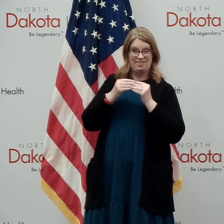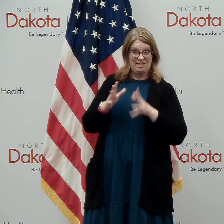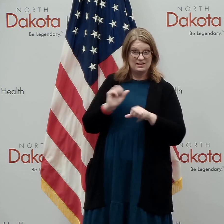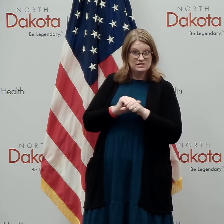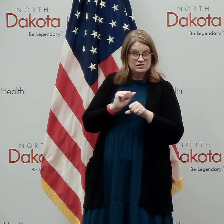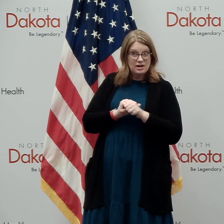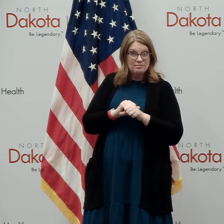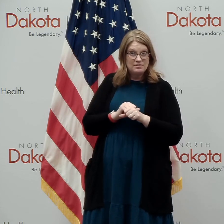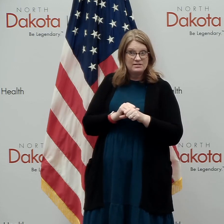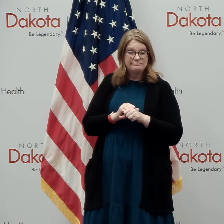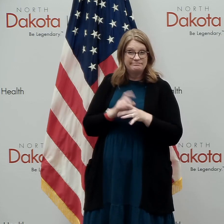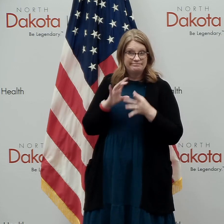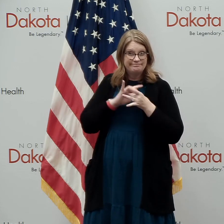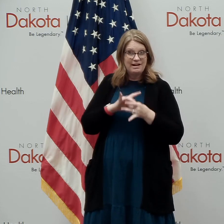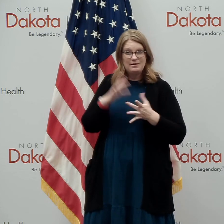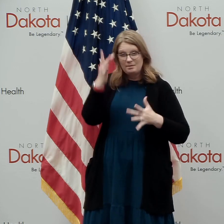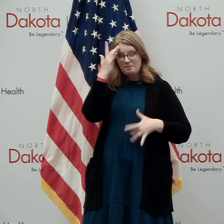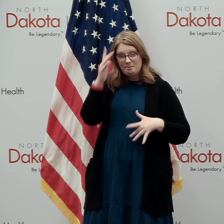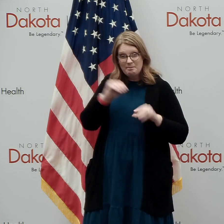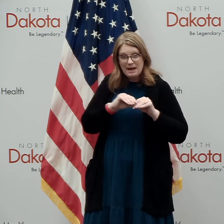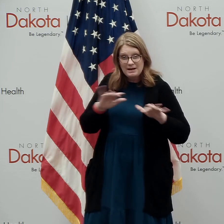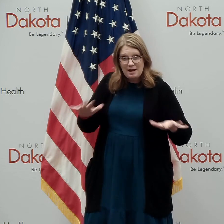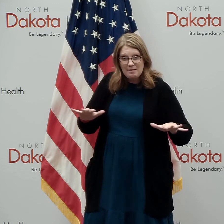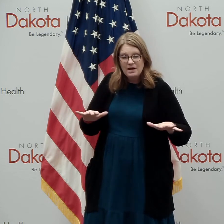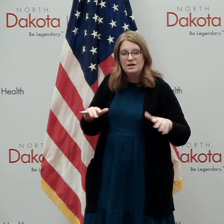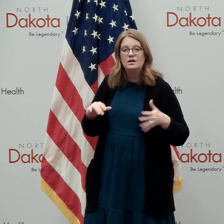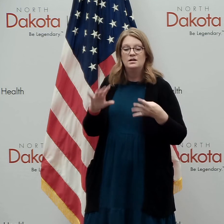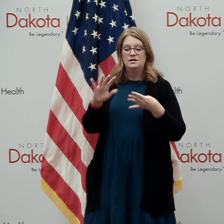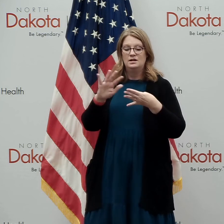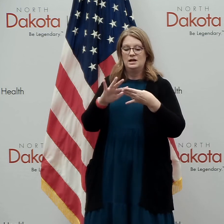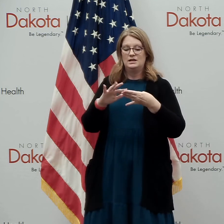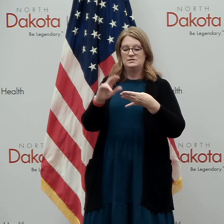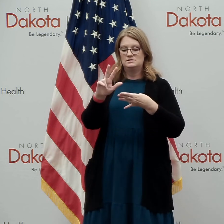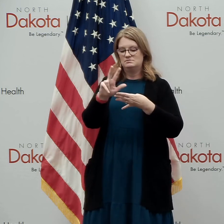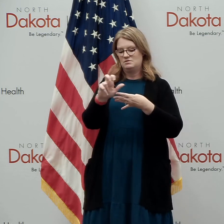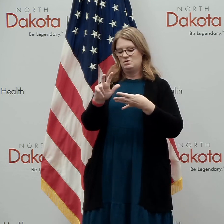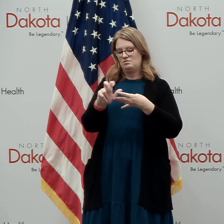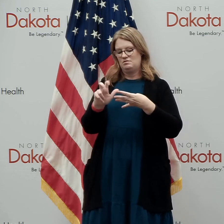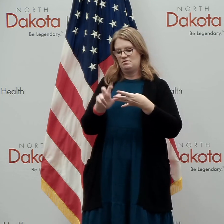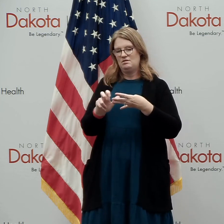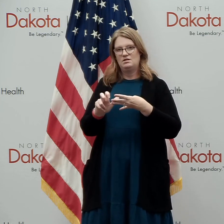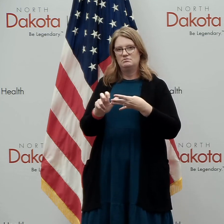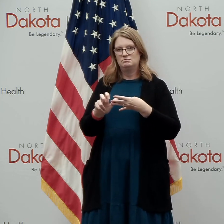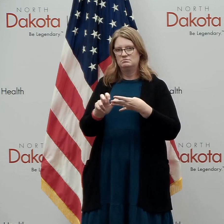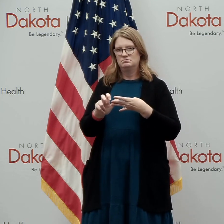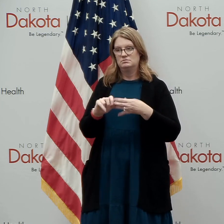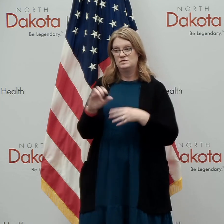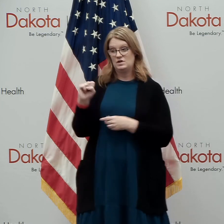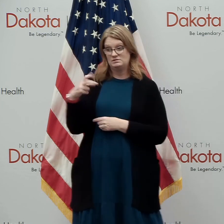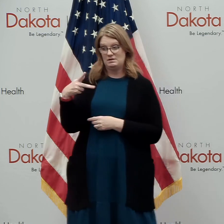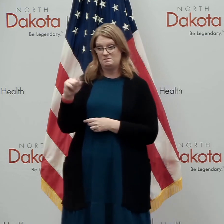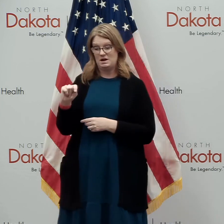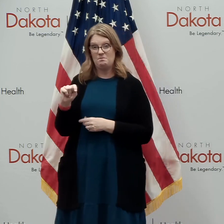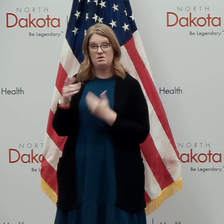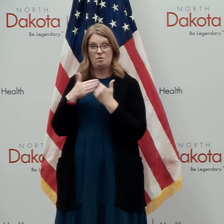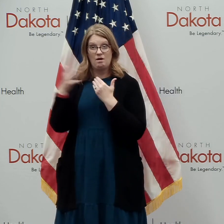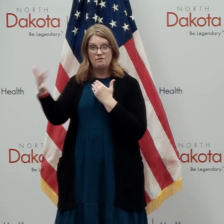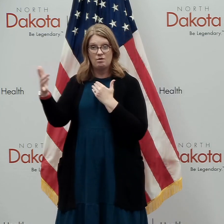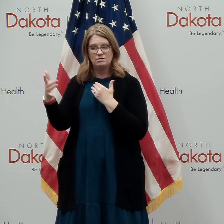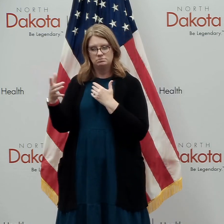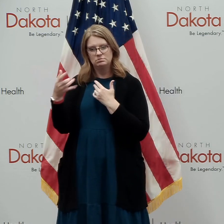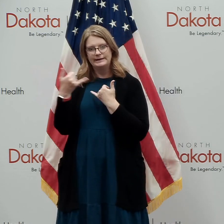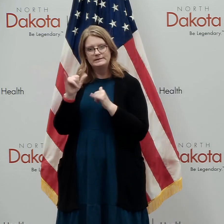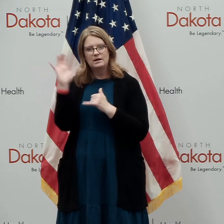due to the pandemic. We make it retroactively. It's not going to keep anybody on the sidelines looking for employment in September going forward.